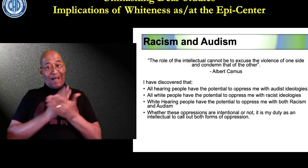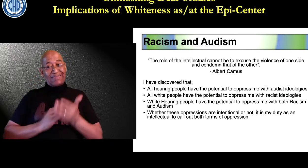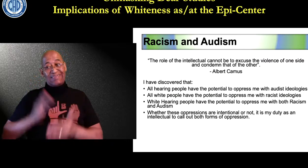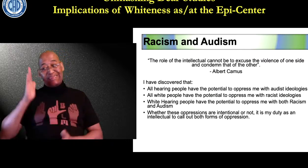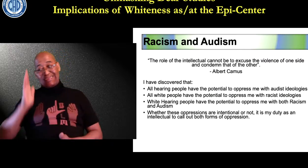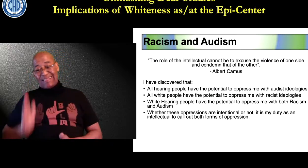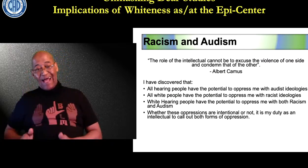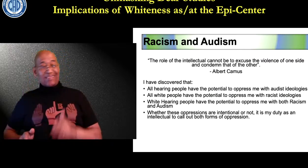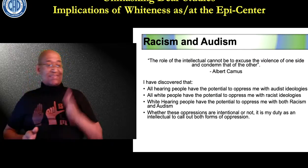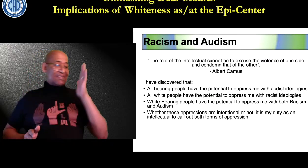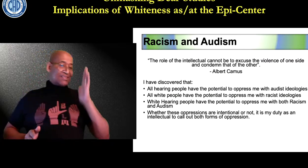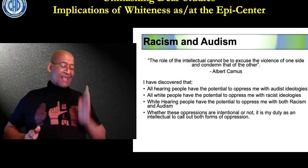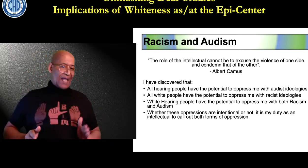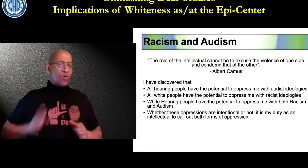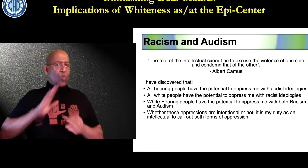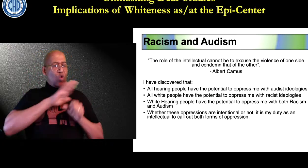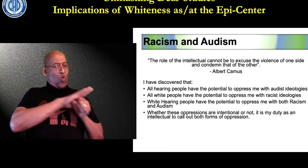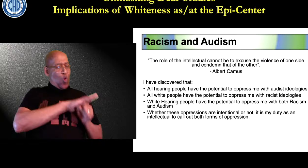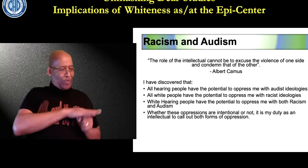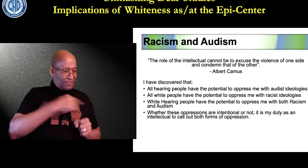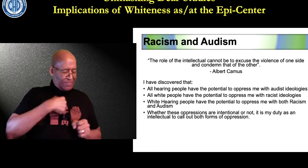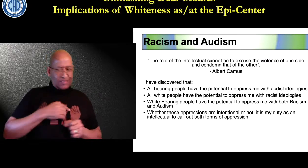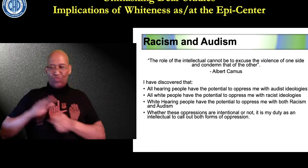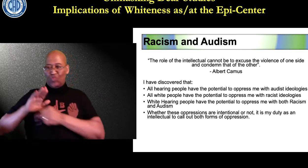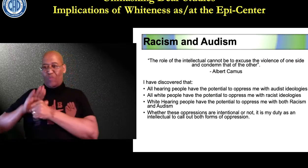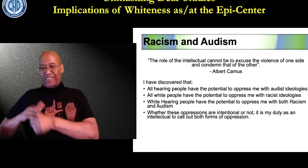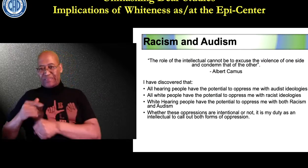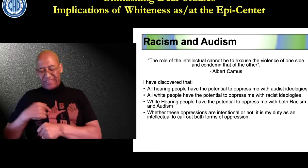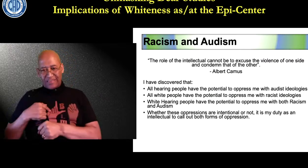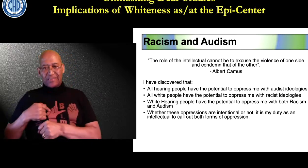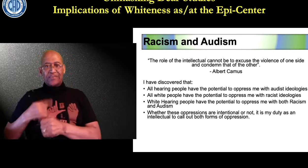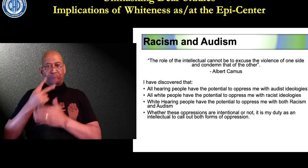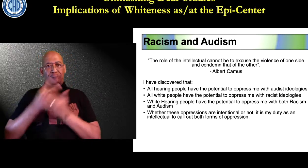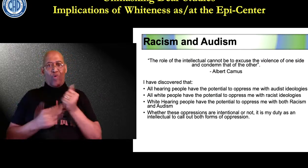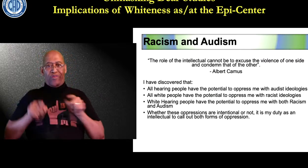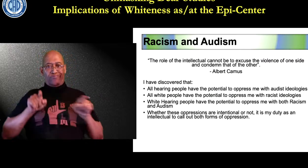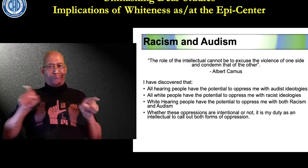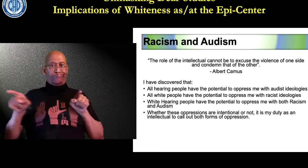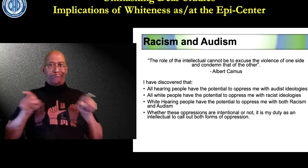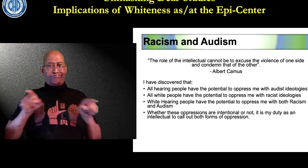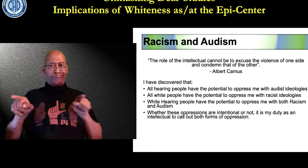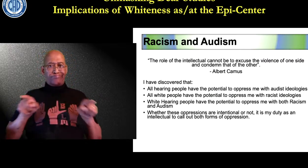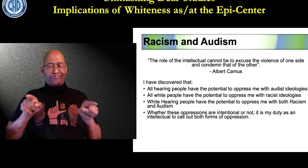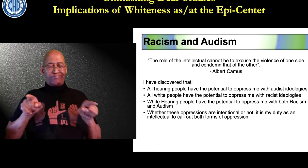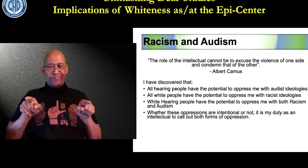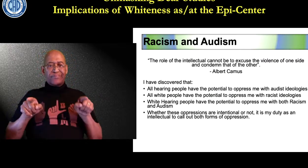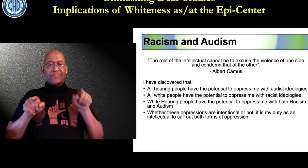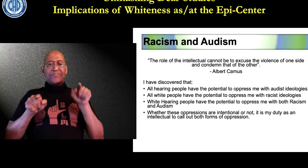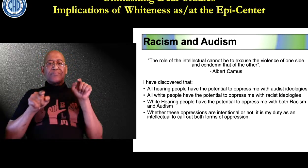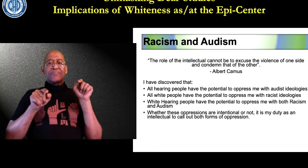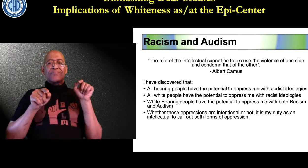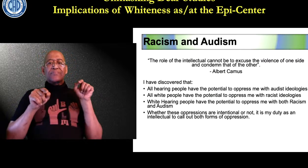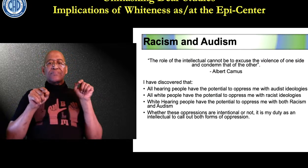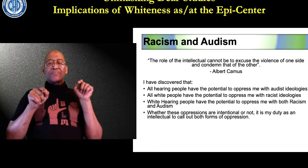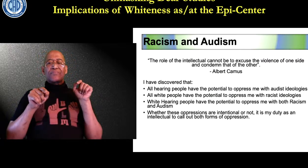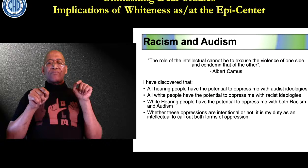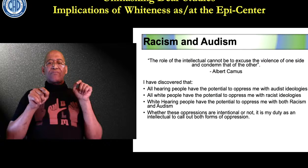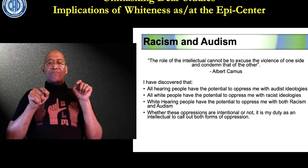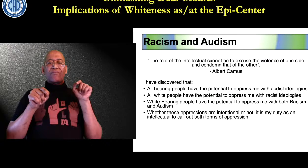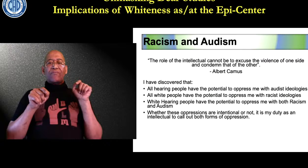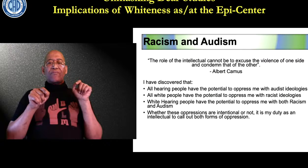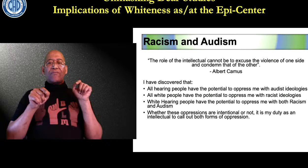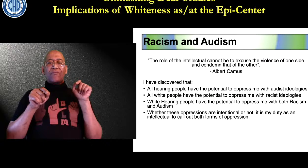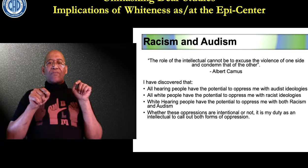people oppress me because I can't hear. So both sides are oppressing me, whether it's